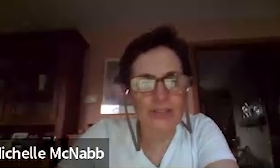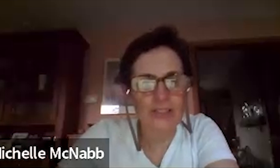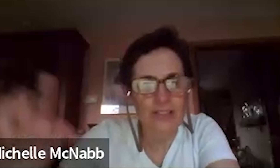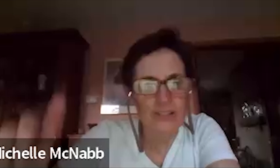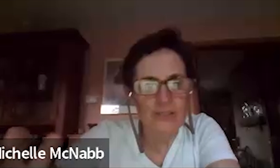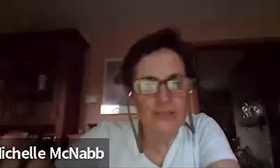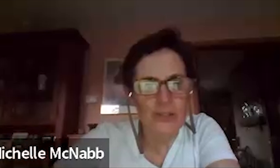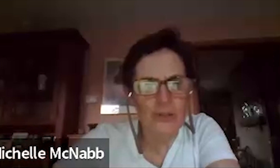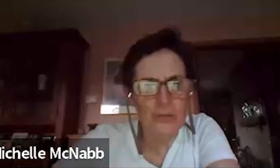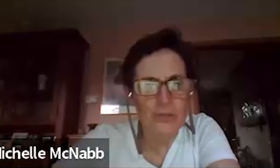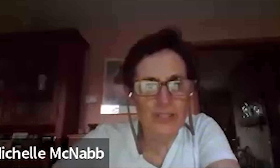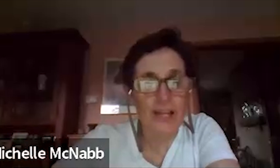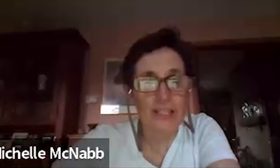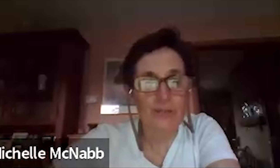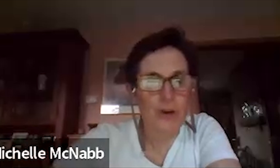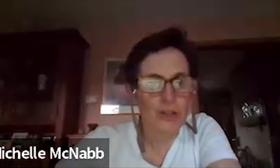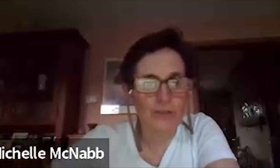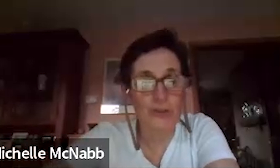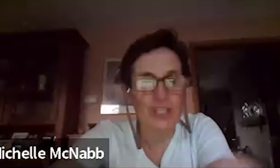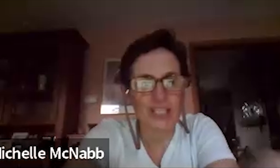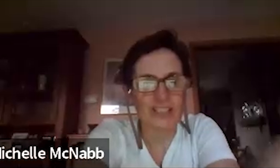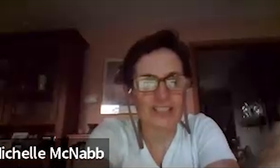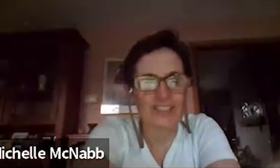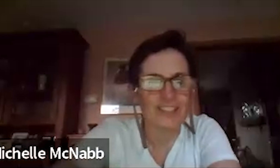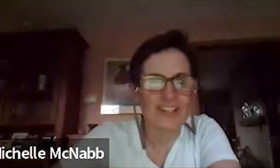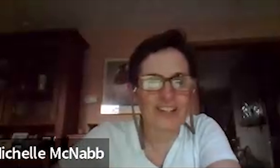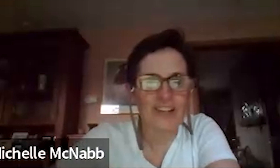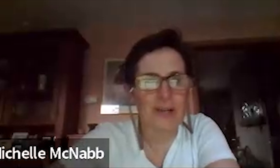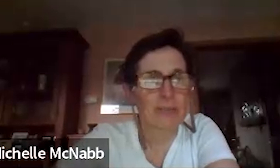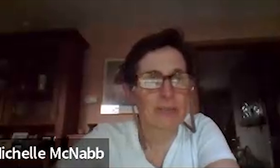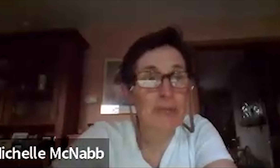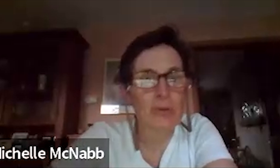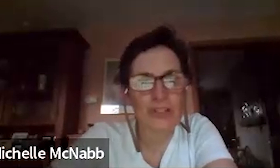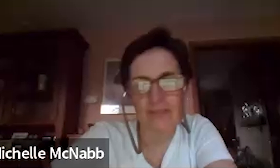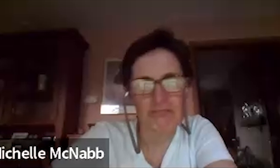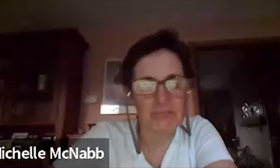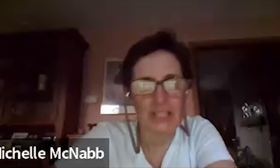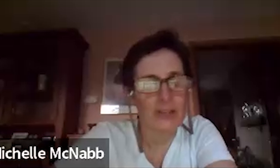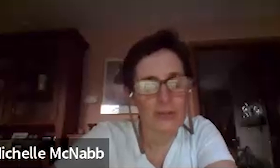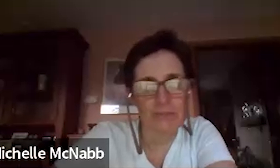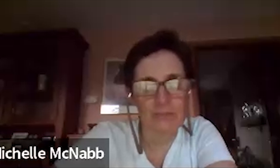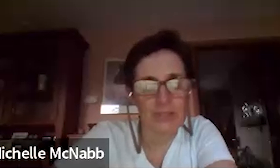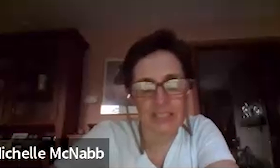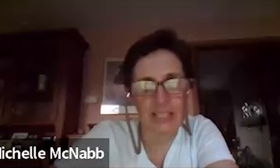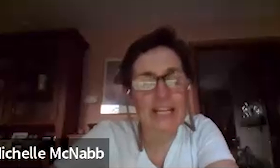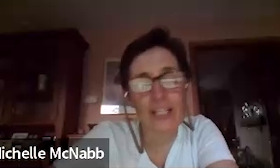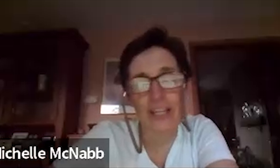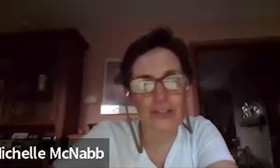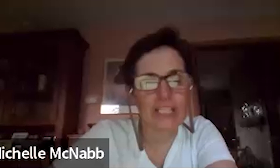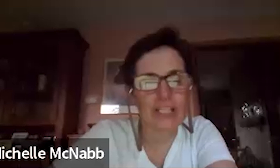crayons. So signs for all of those things labeled in the area that they're in or